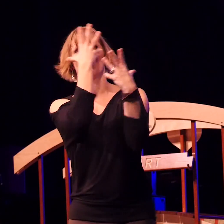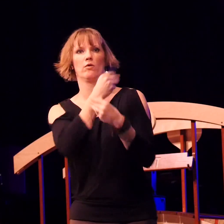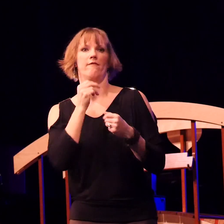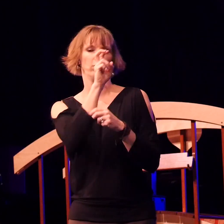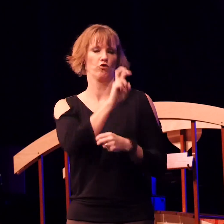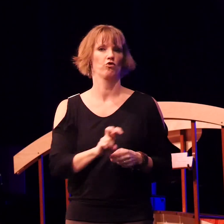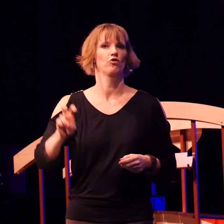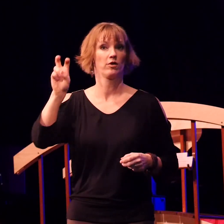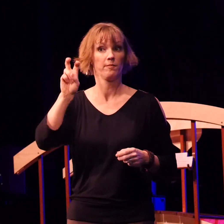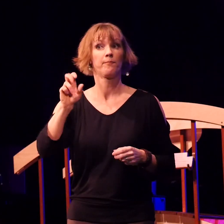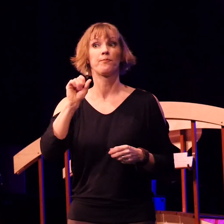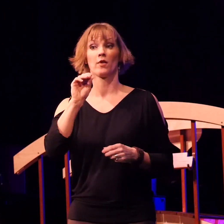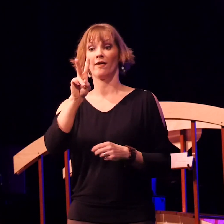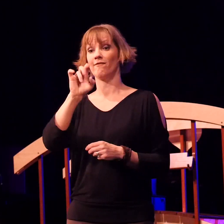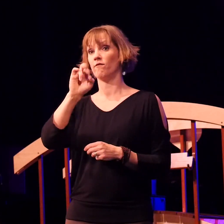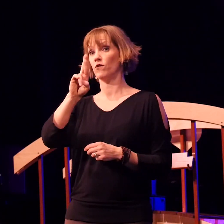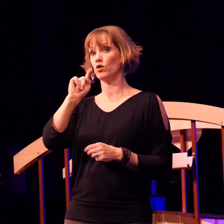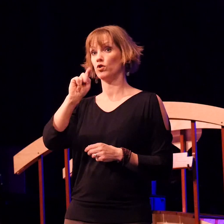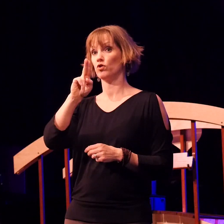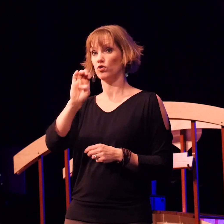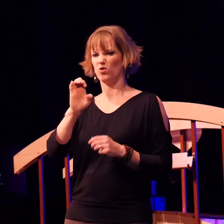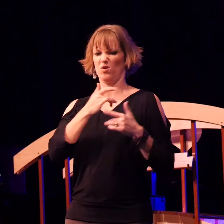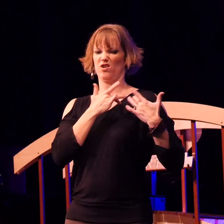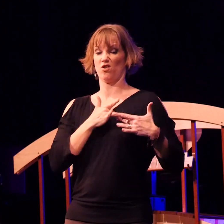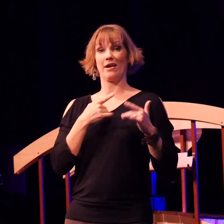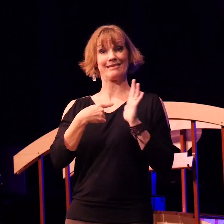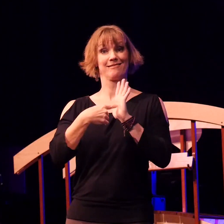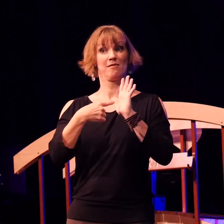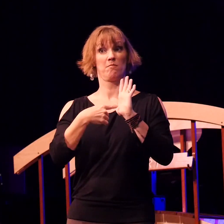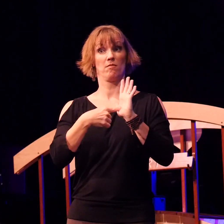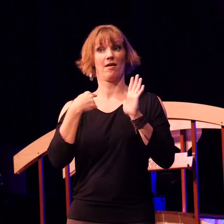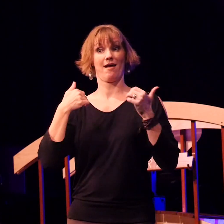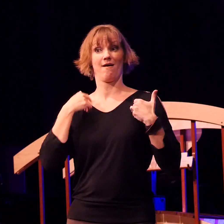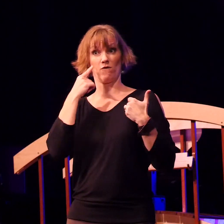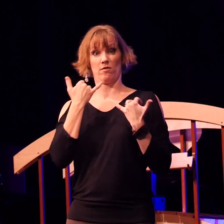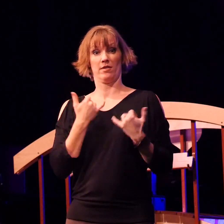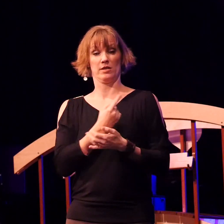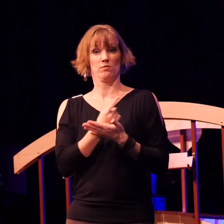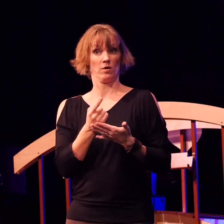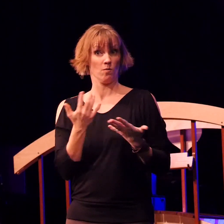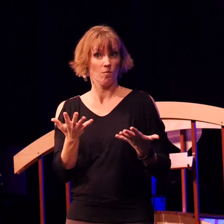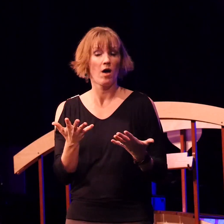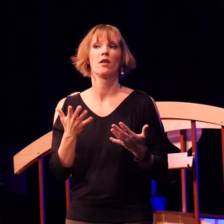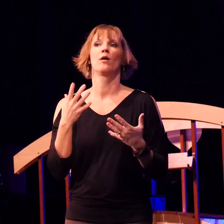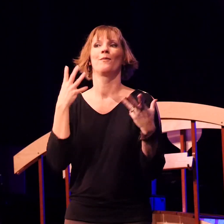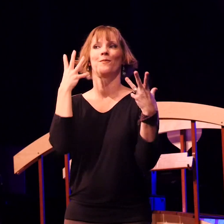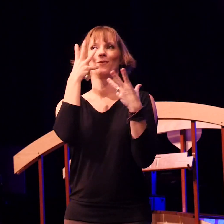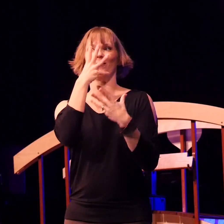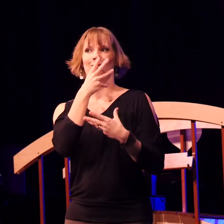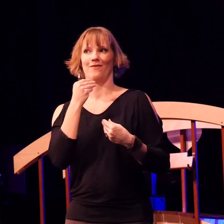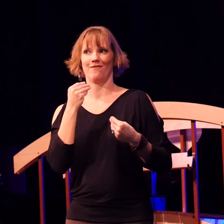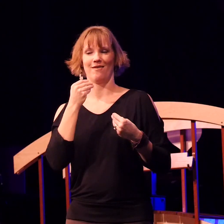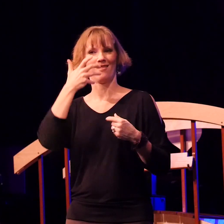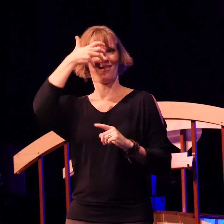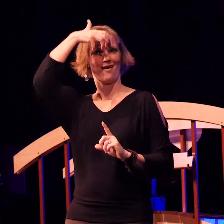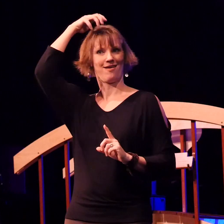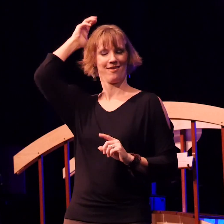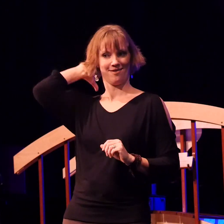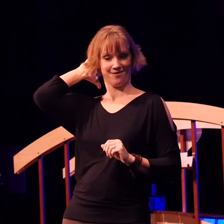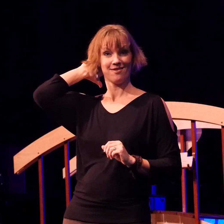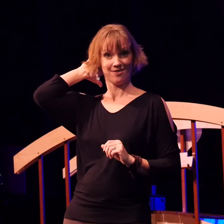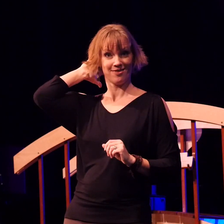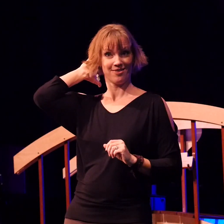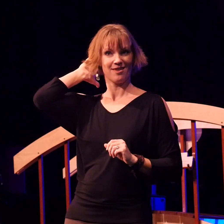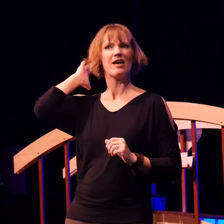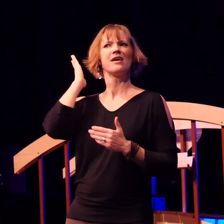journey. So the virtue is heart, and the symbol we have for this week is also a beautiful one, the lion. And